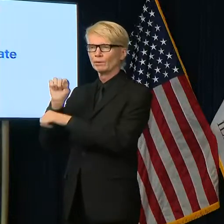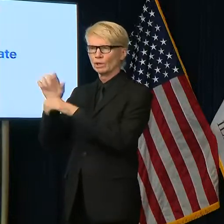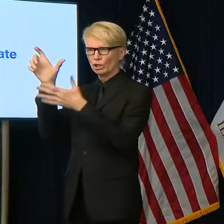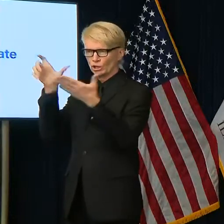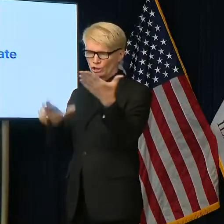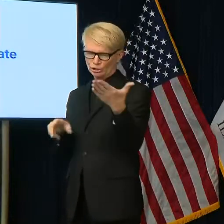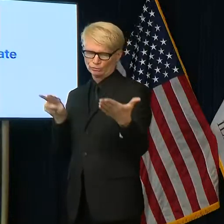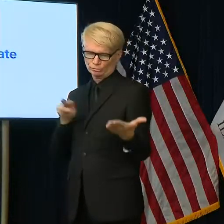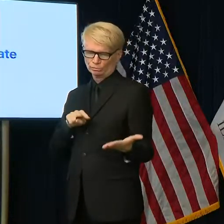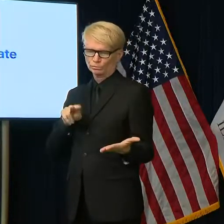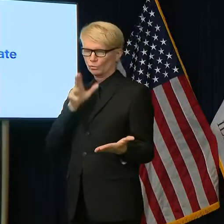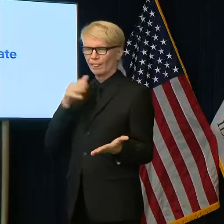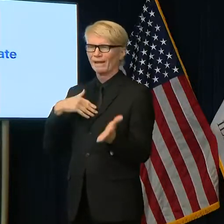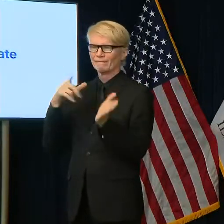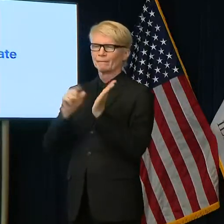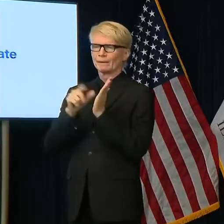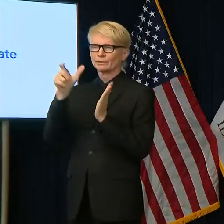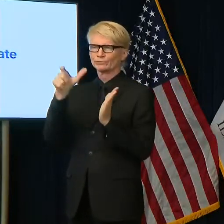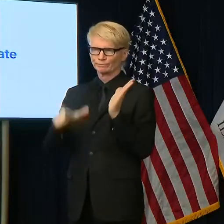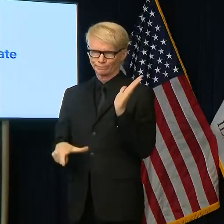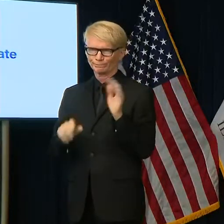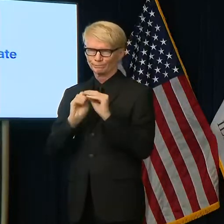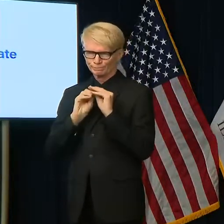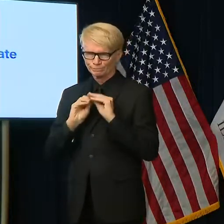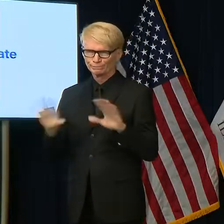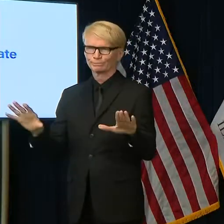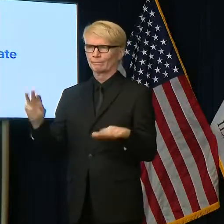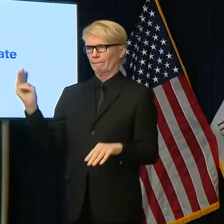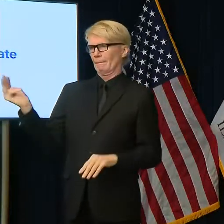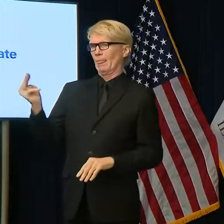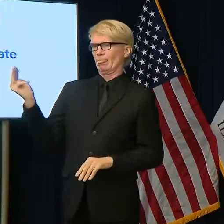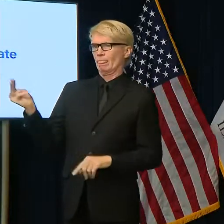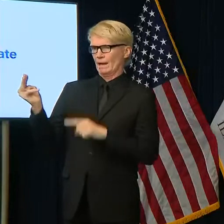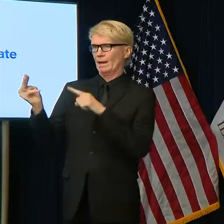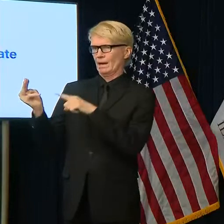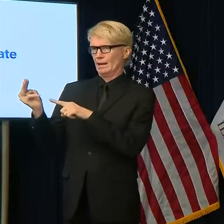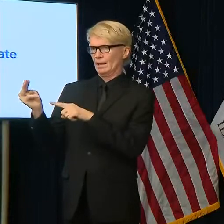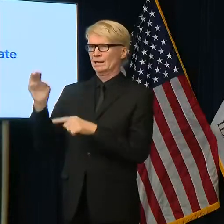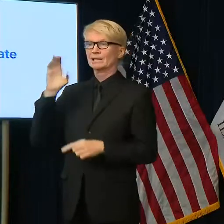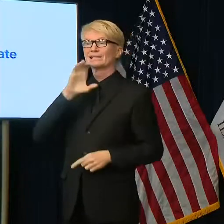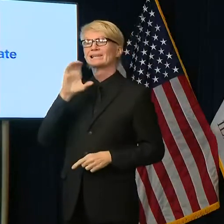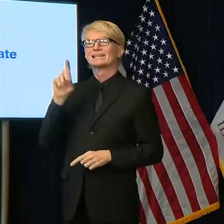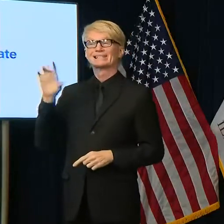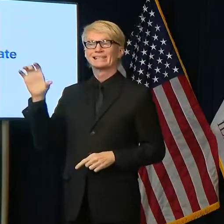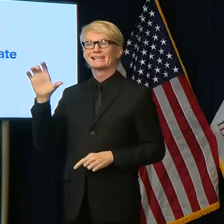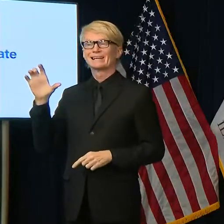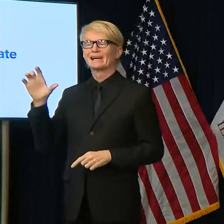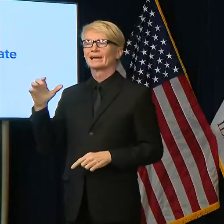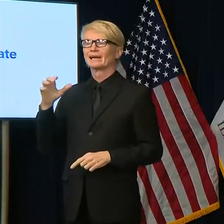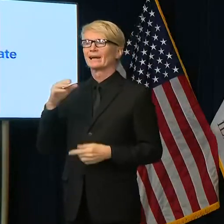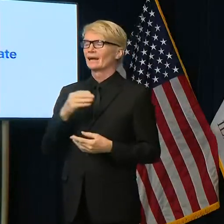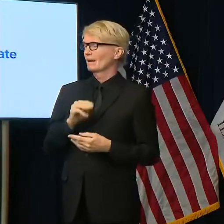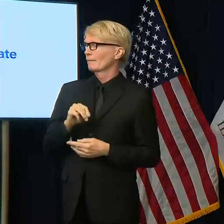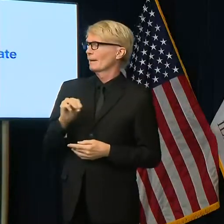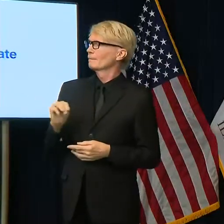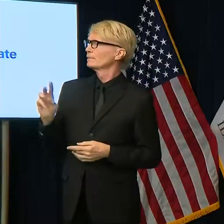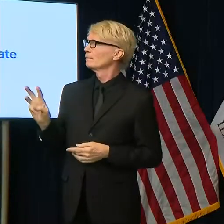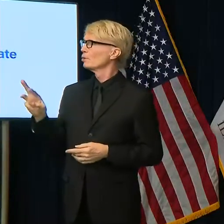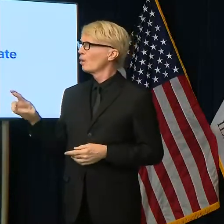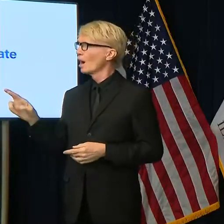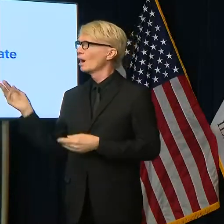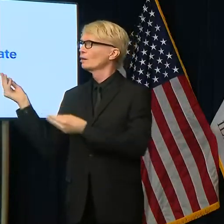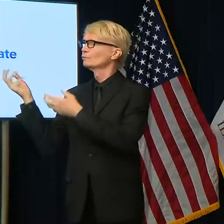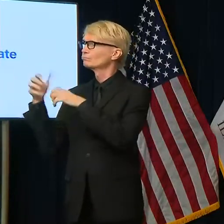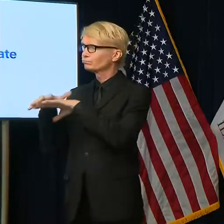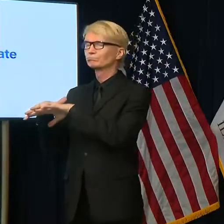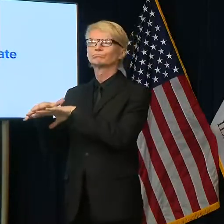know that there will be a publication that will come out on Monday from the CDC through the MMWR,